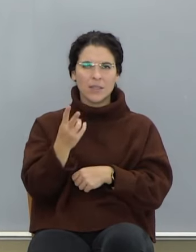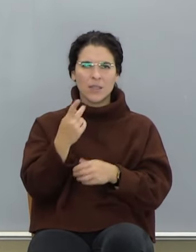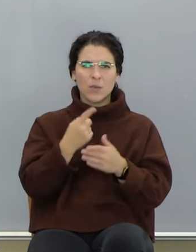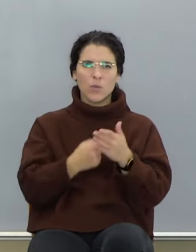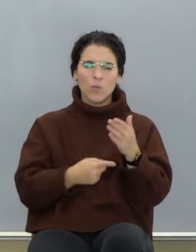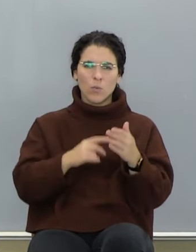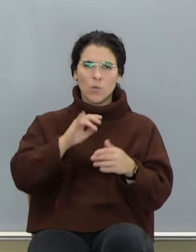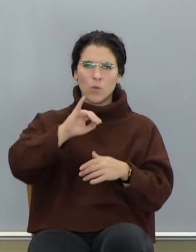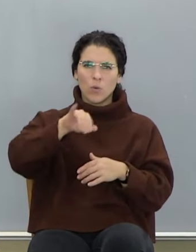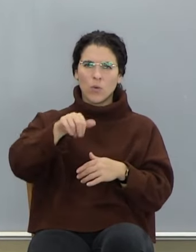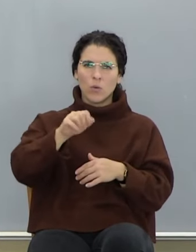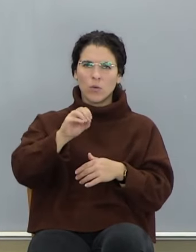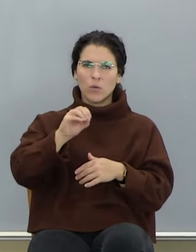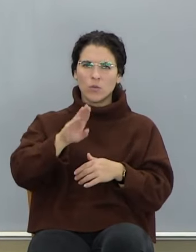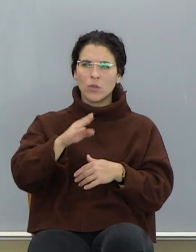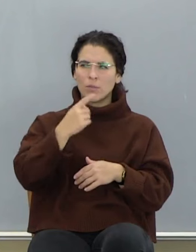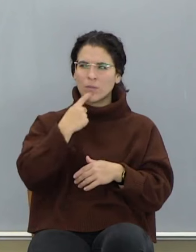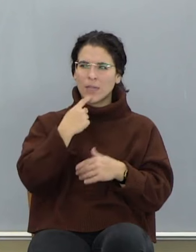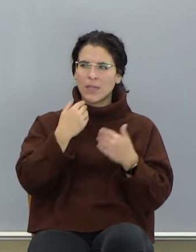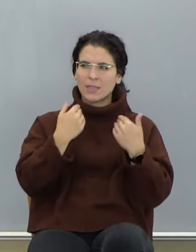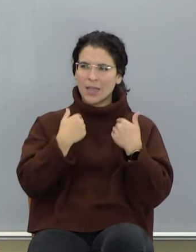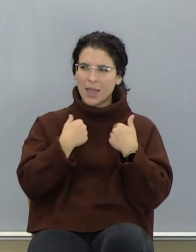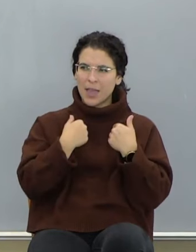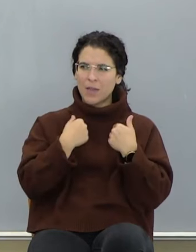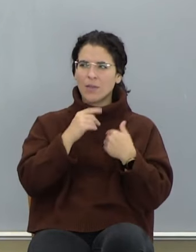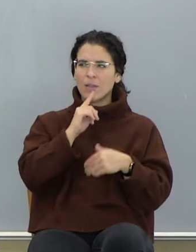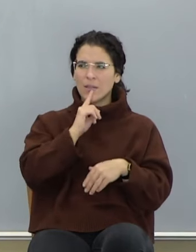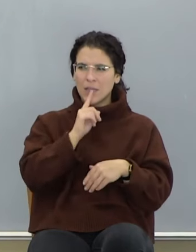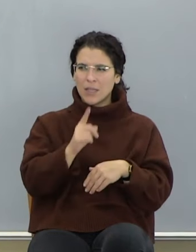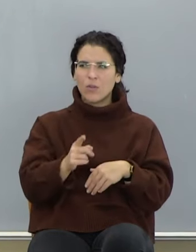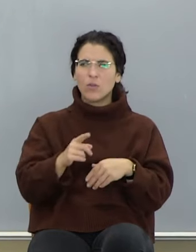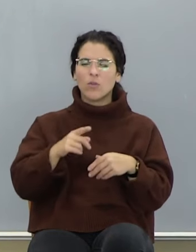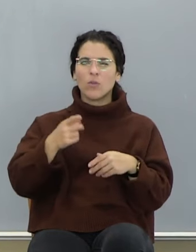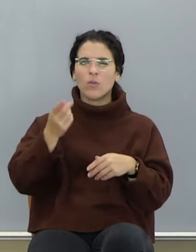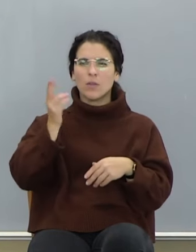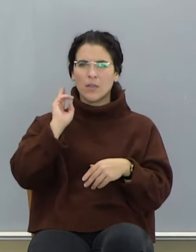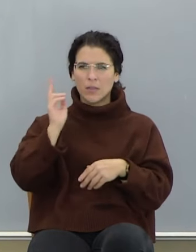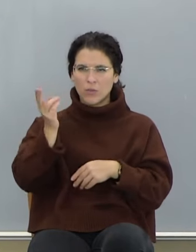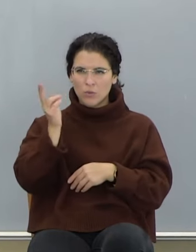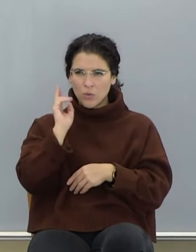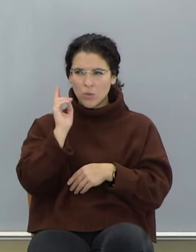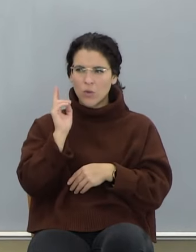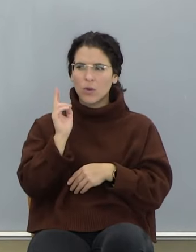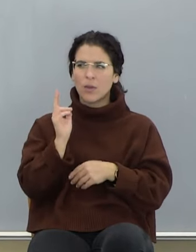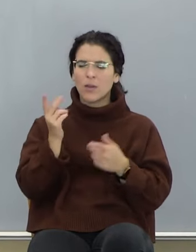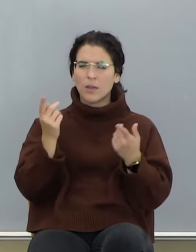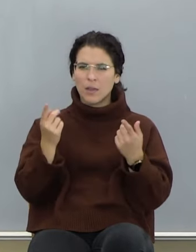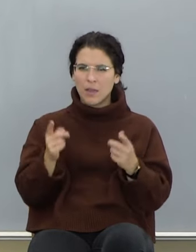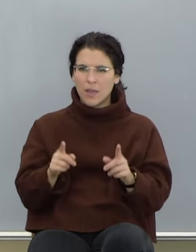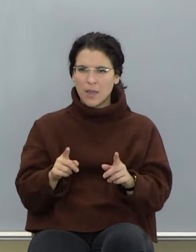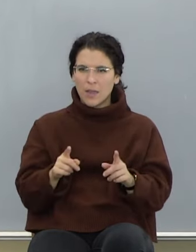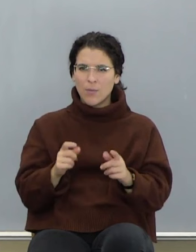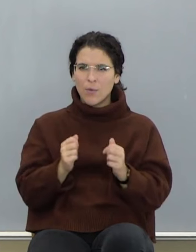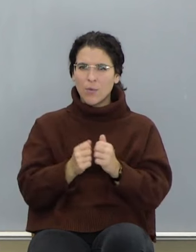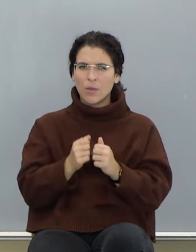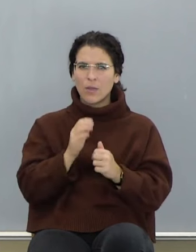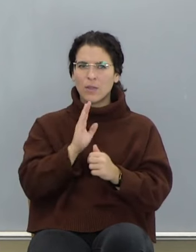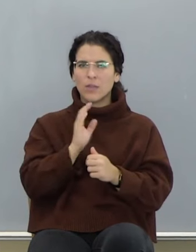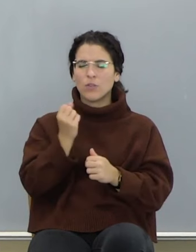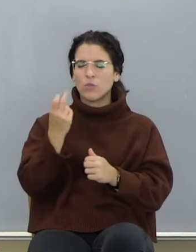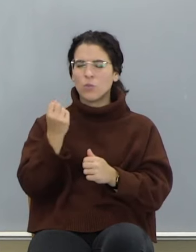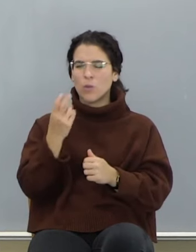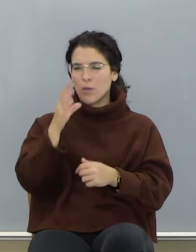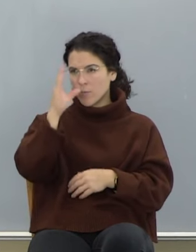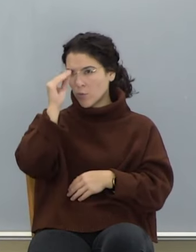what Jacob says having literally, historically occur with his 12